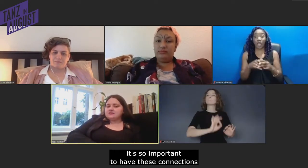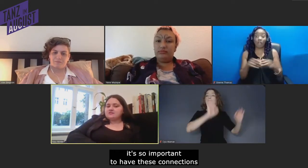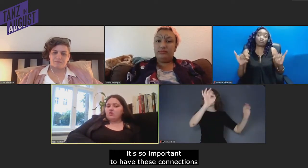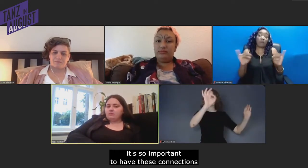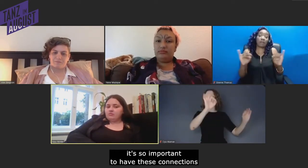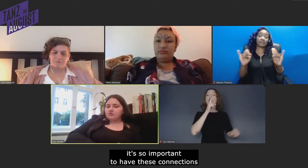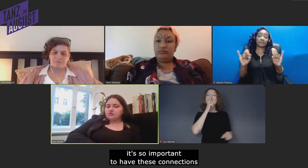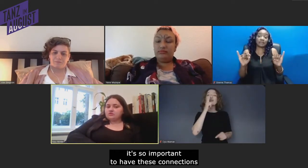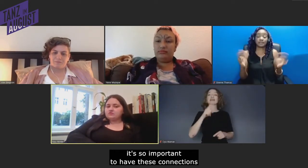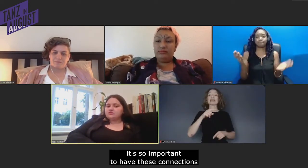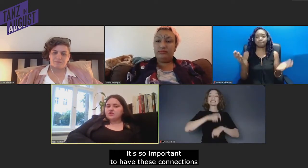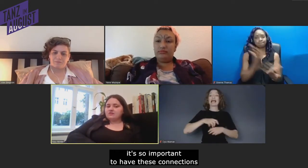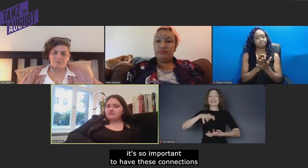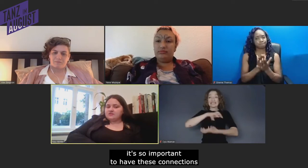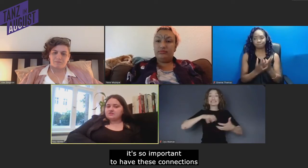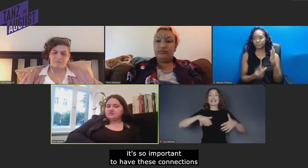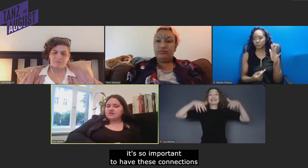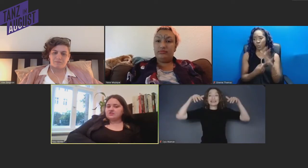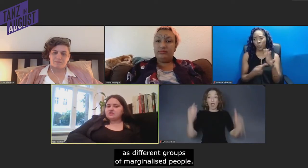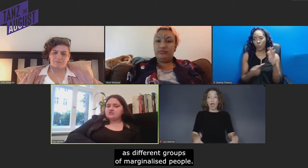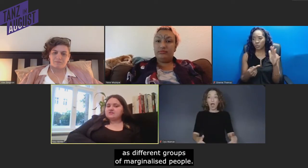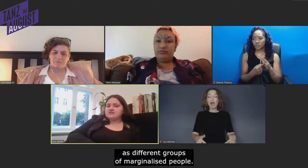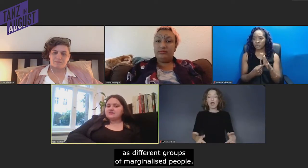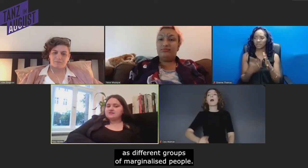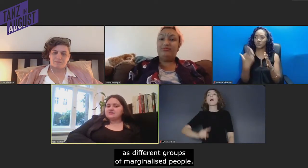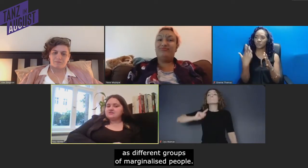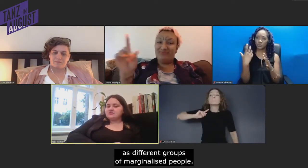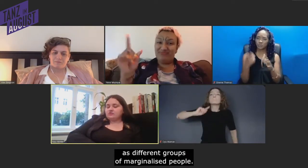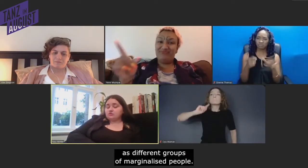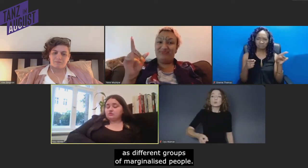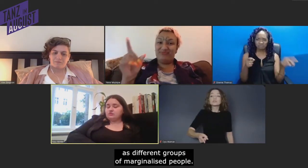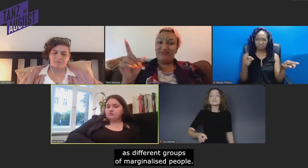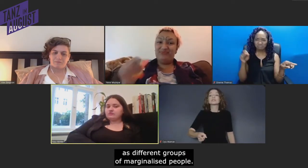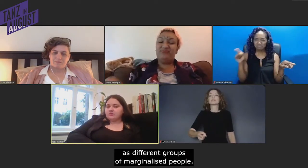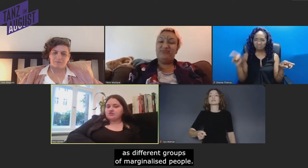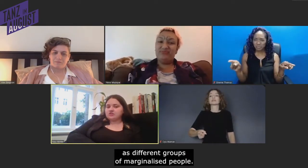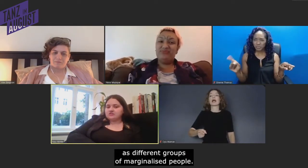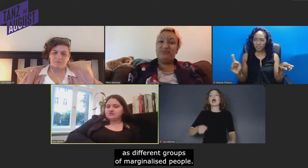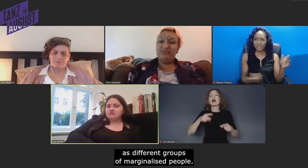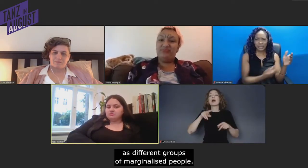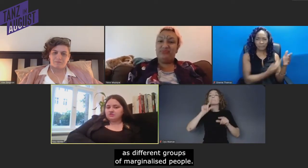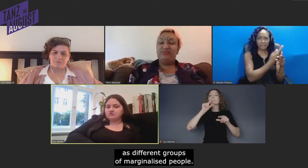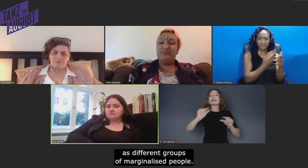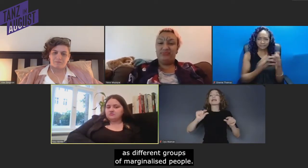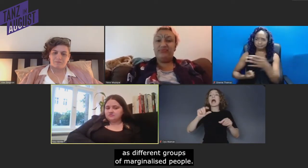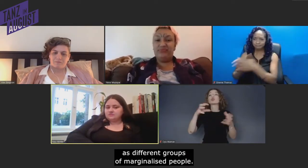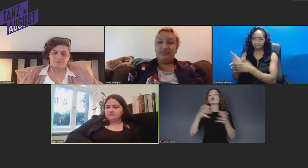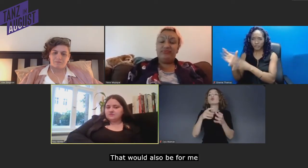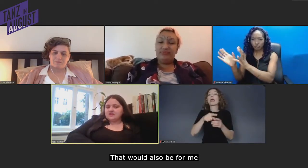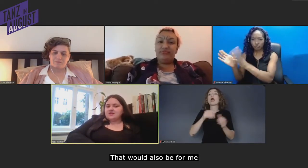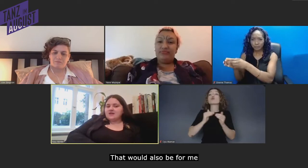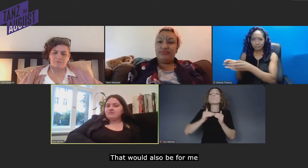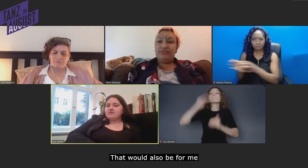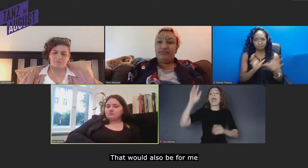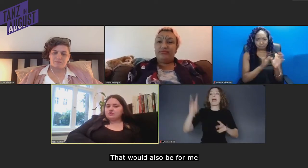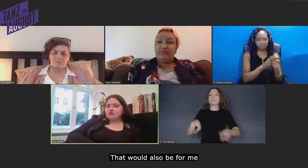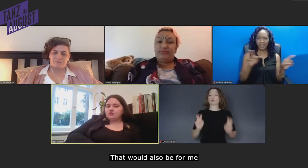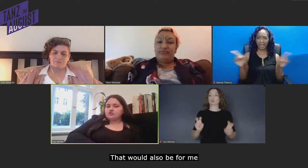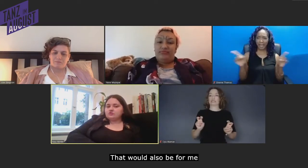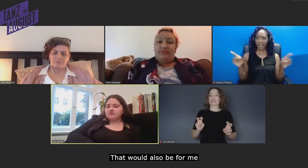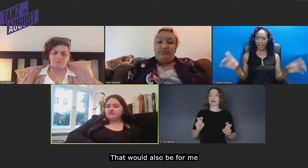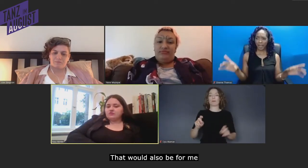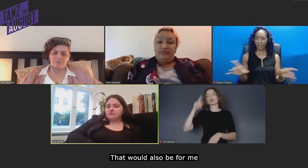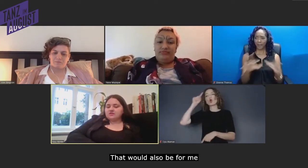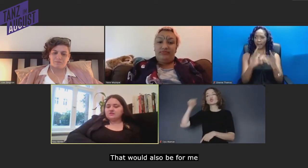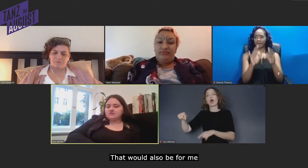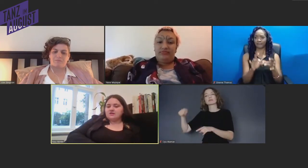it's so important to have these connections as different groups of marginalized people. And that would also